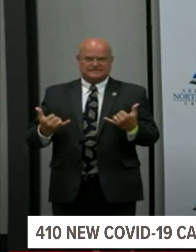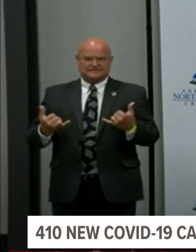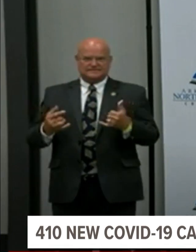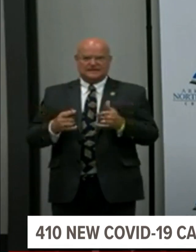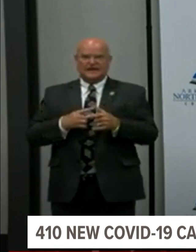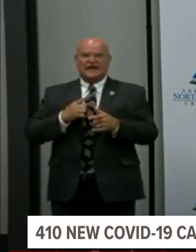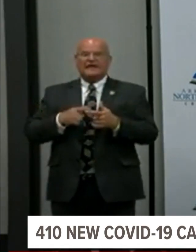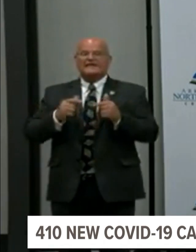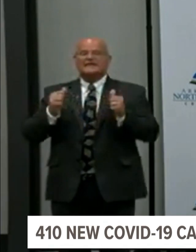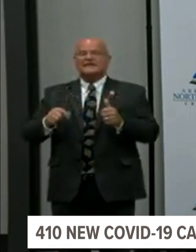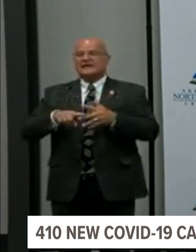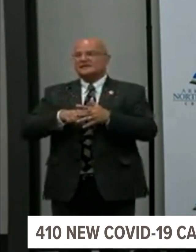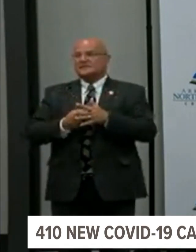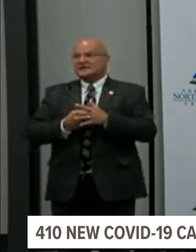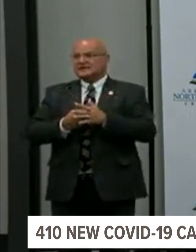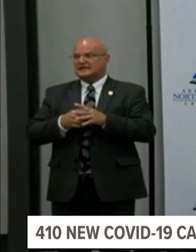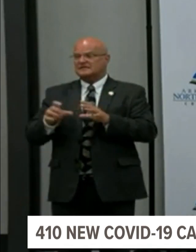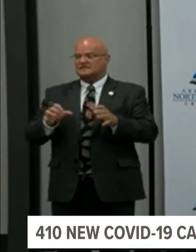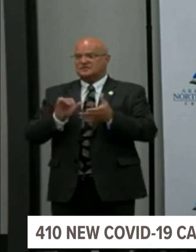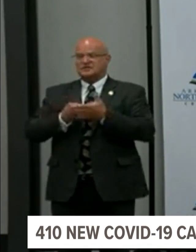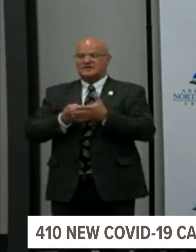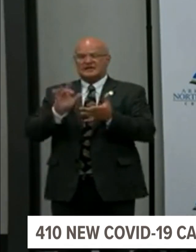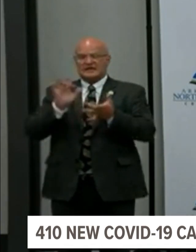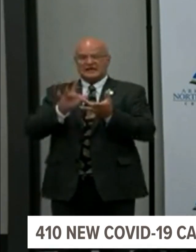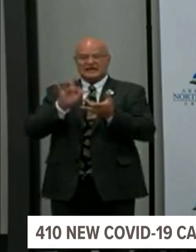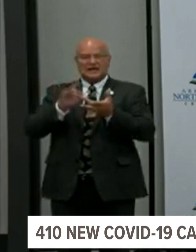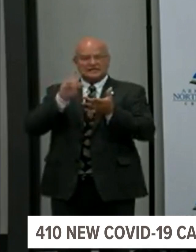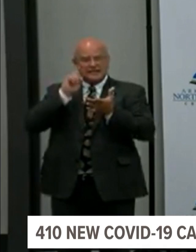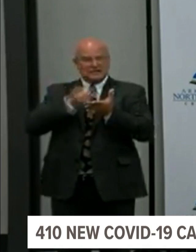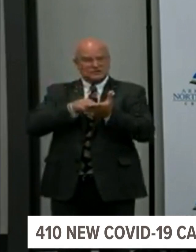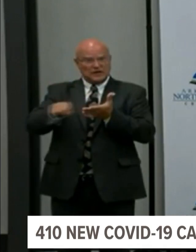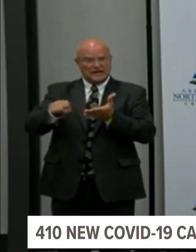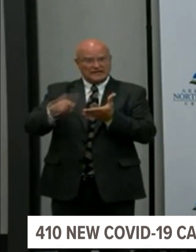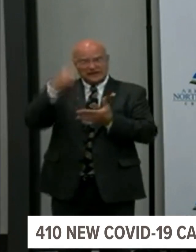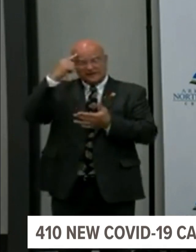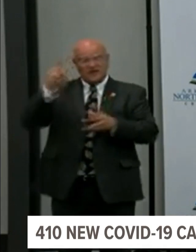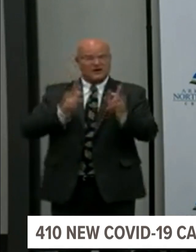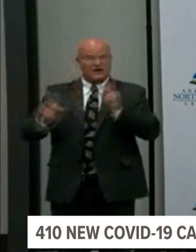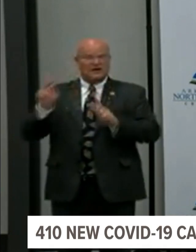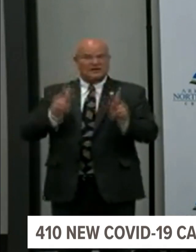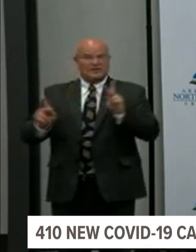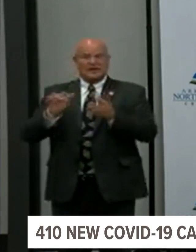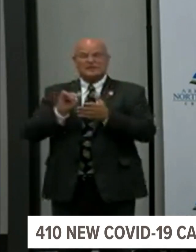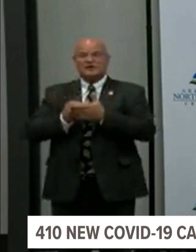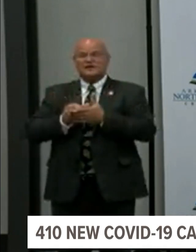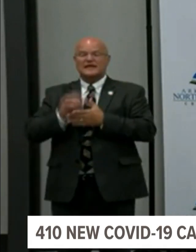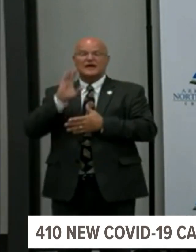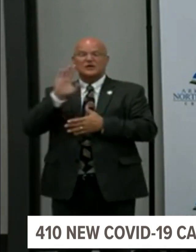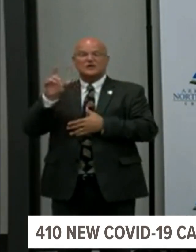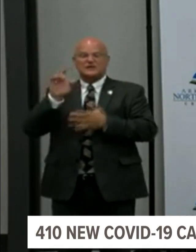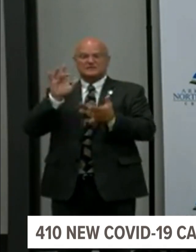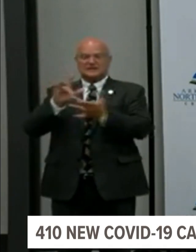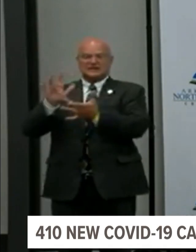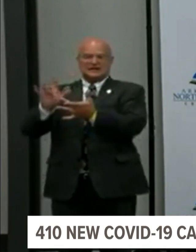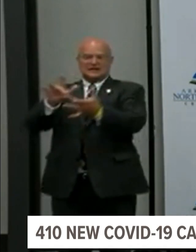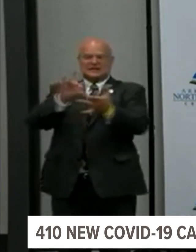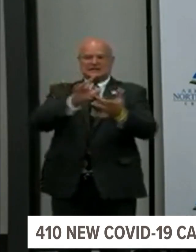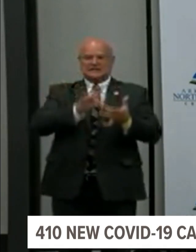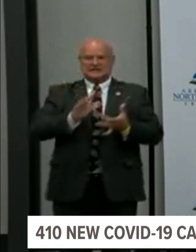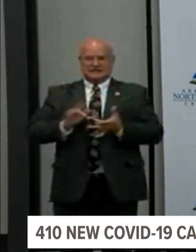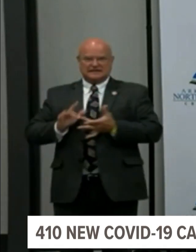And then we can begin to do the contact tracing for the people that they would have been